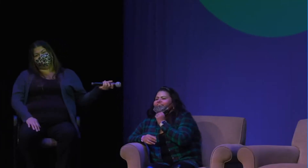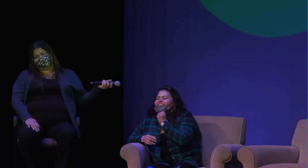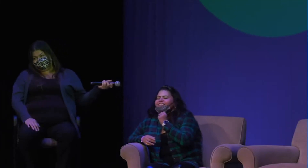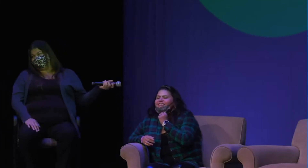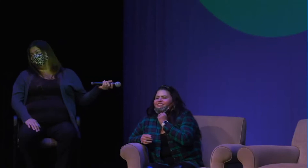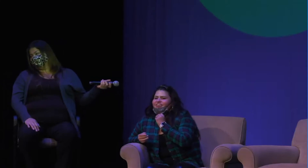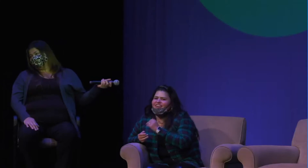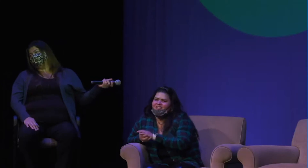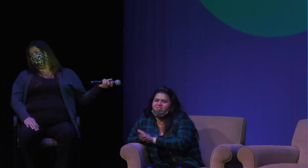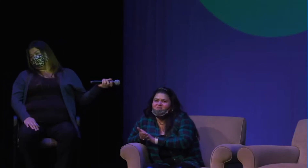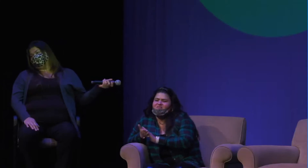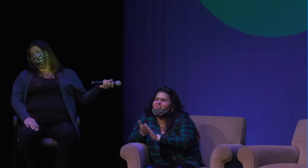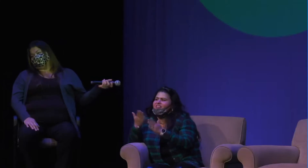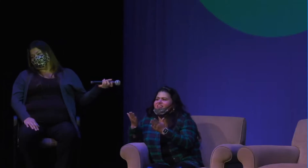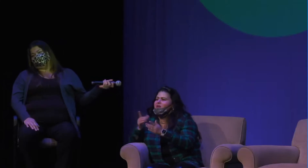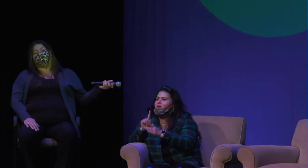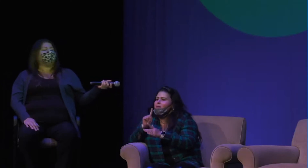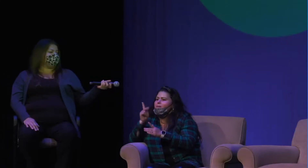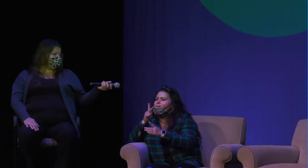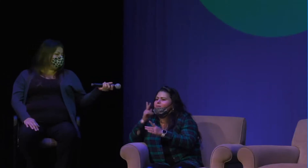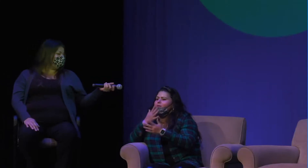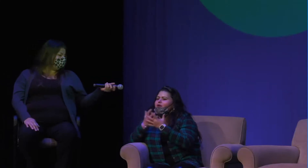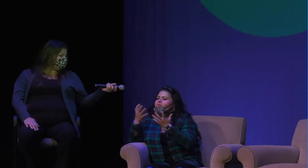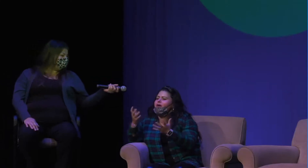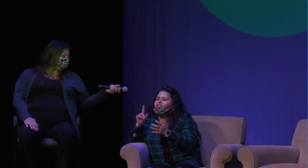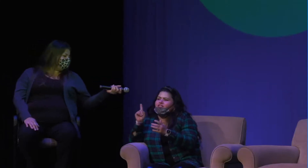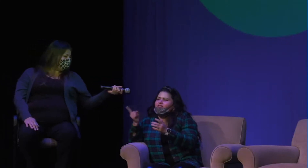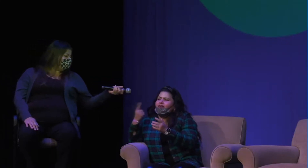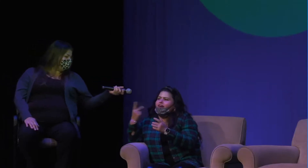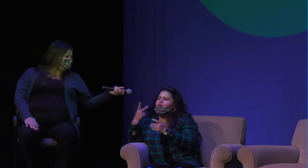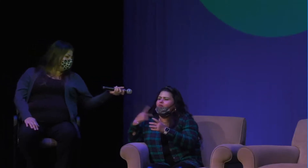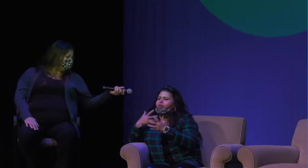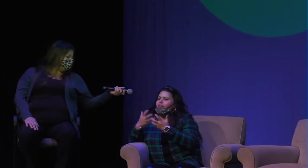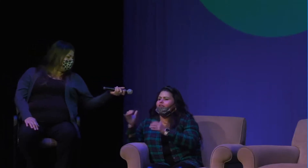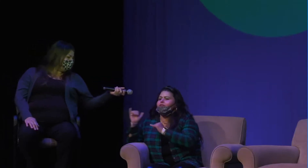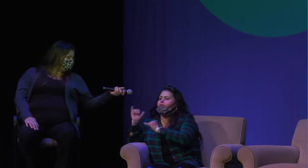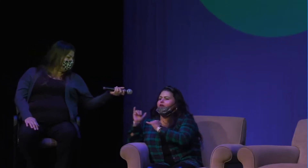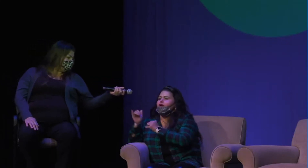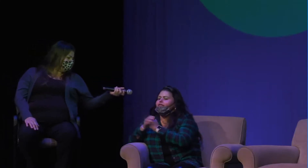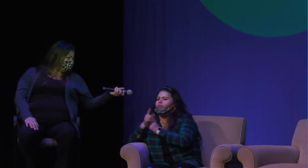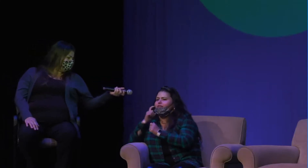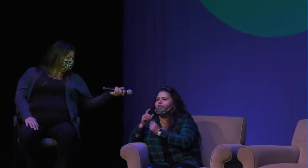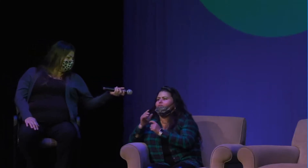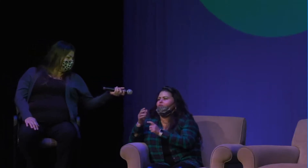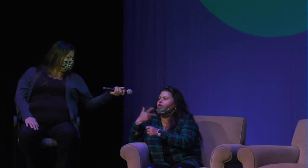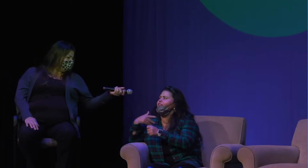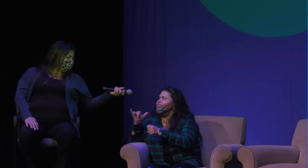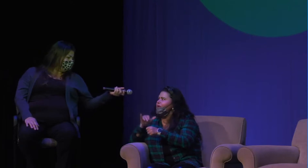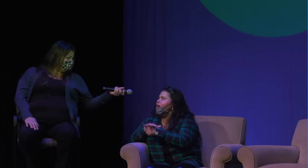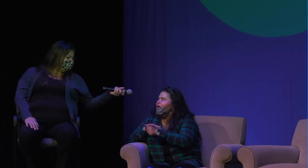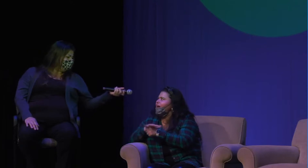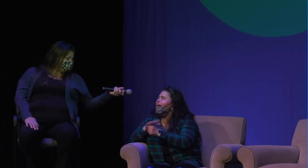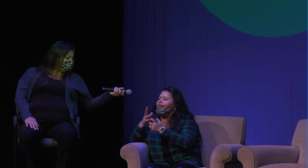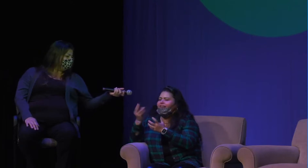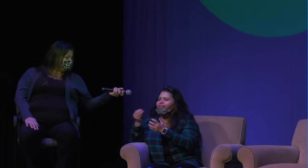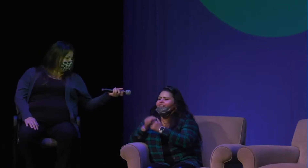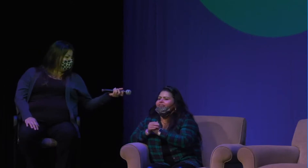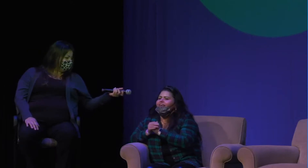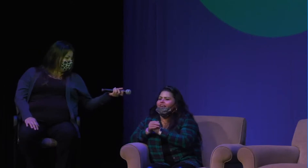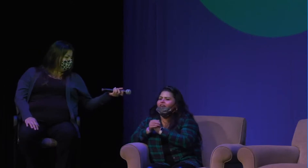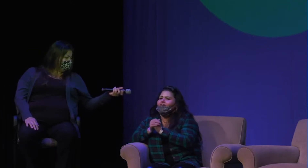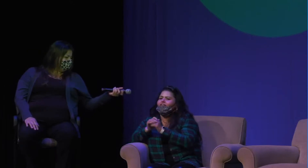part. So that is true. pretty much, we have a lot of similarities because we're in the same area,